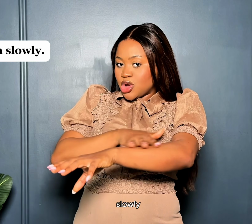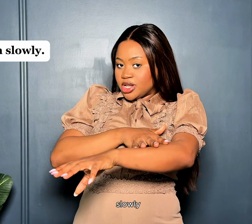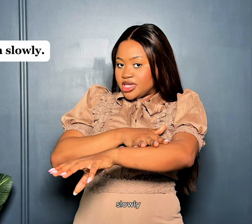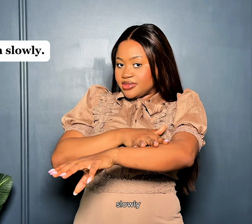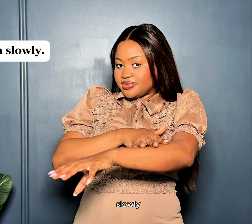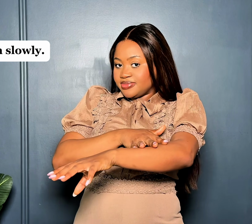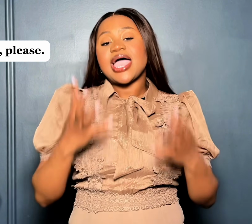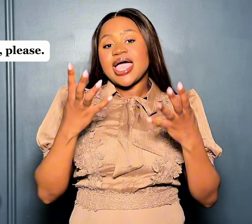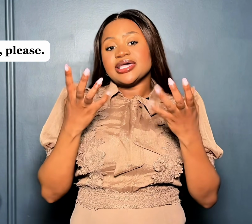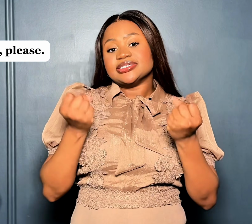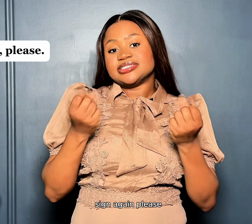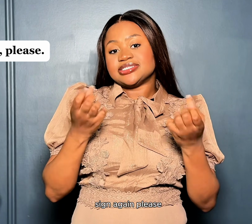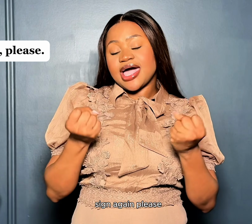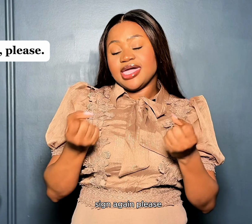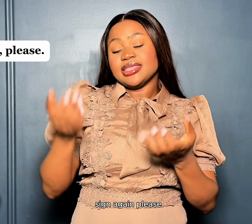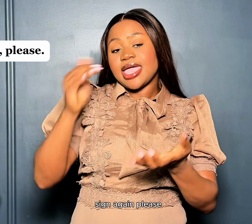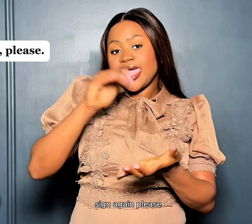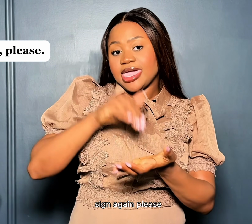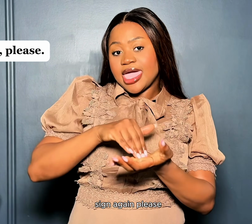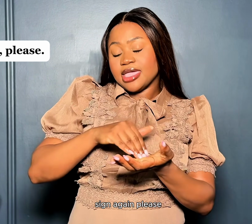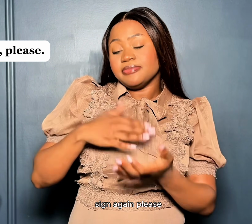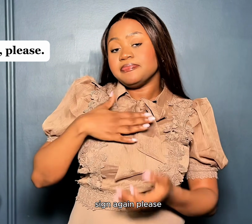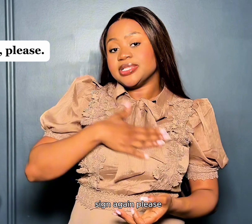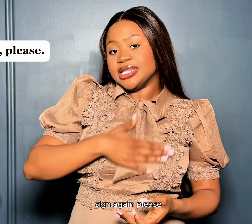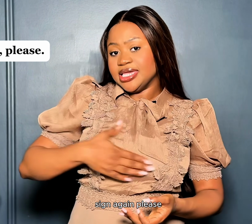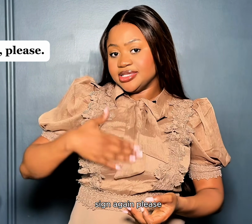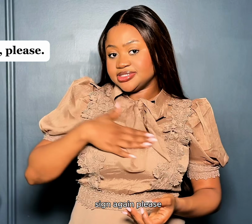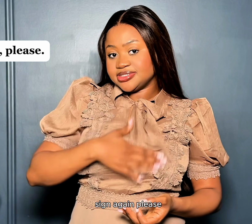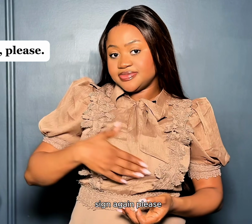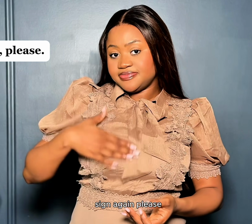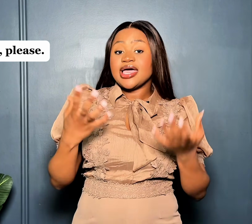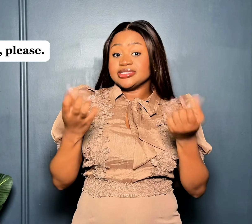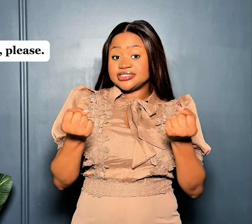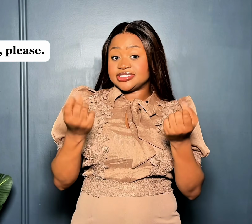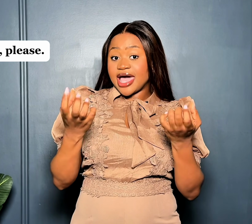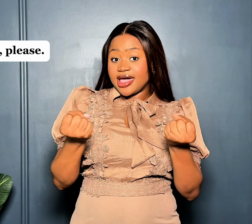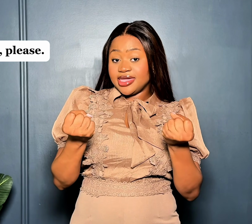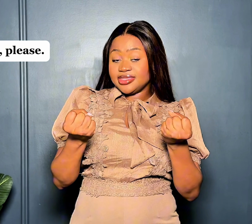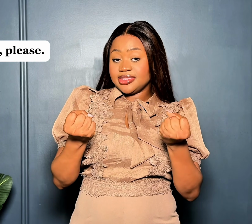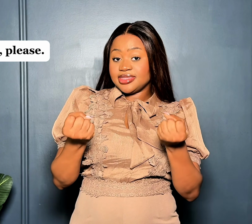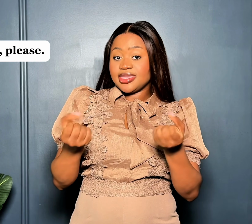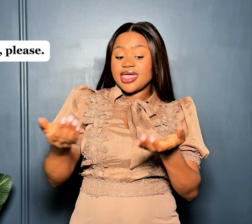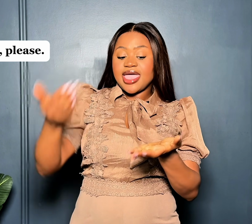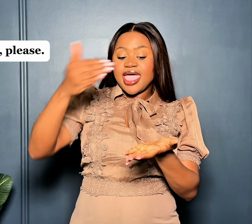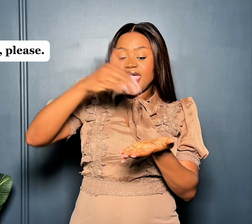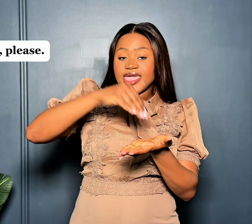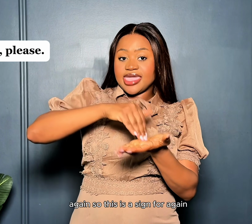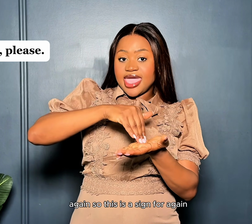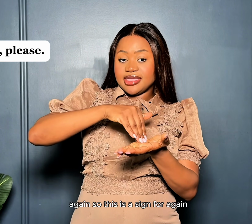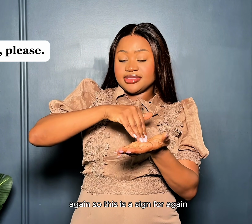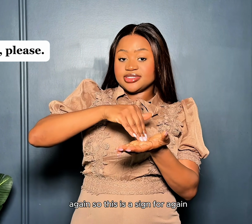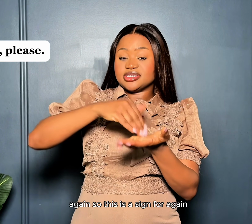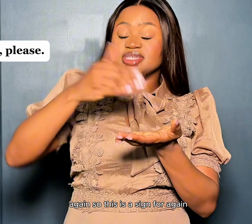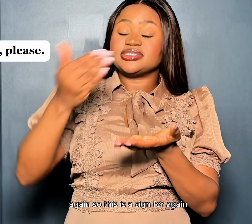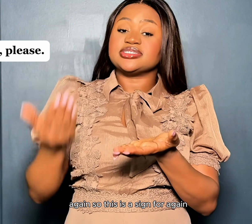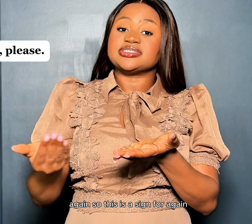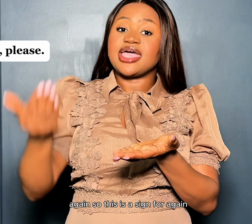slowly. Sign again, please. Sign again. So this is a sign